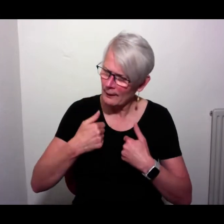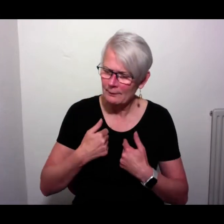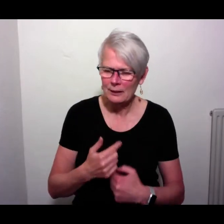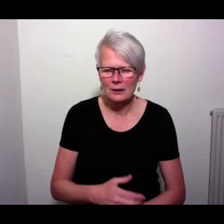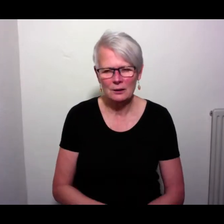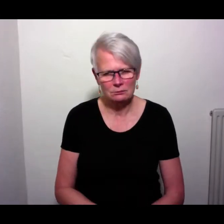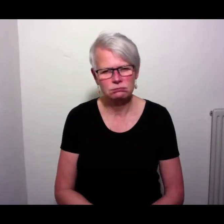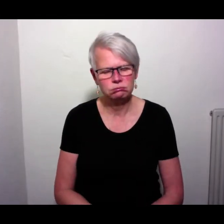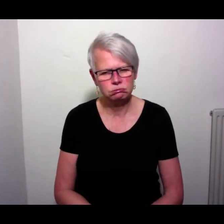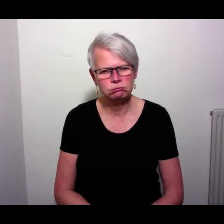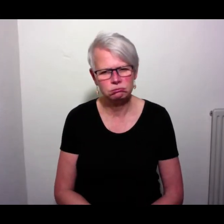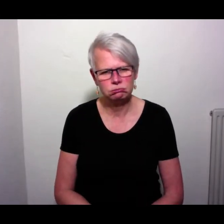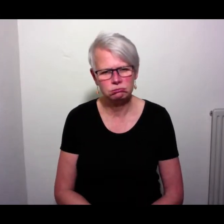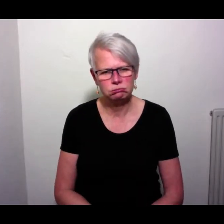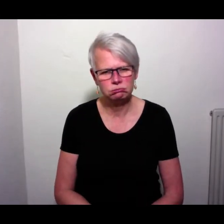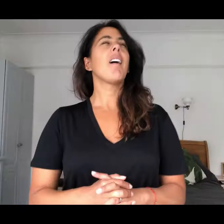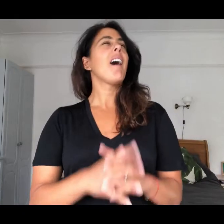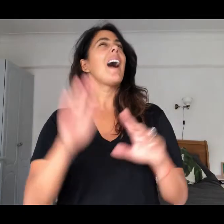over.